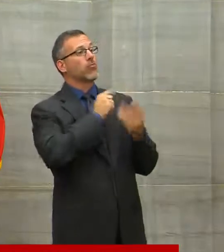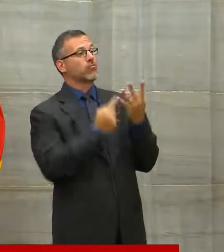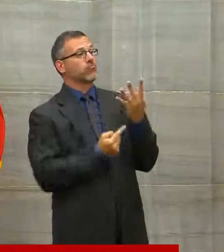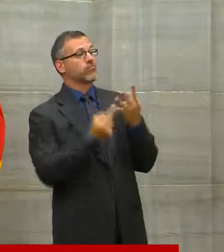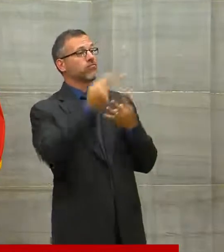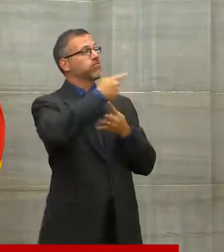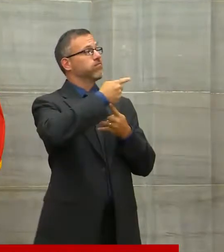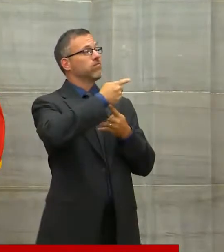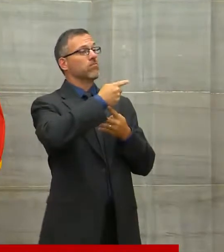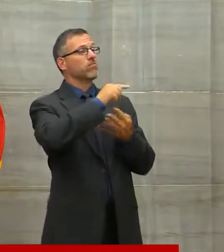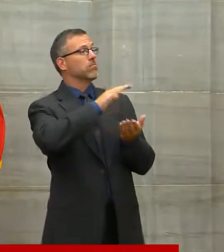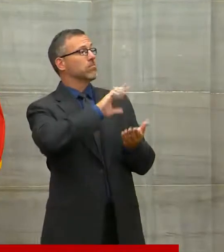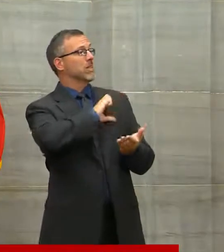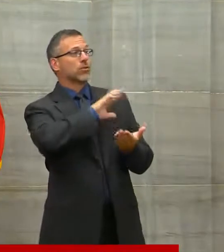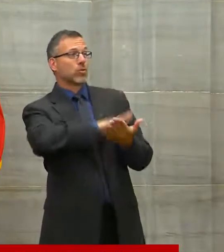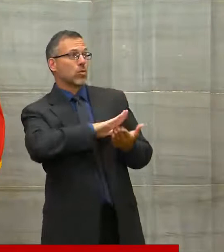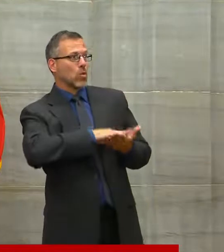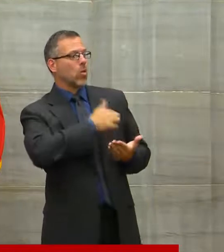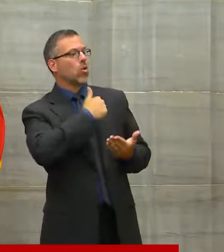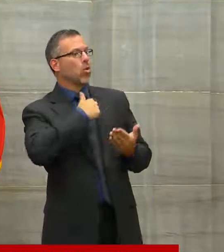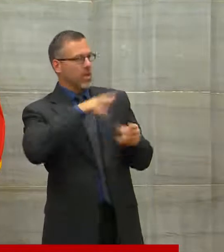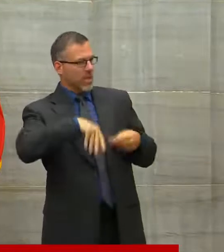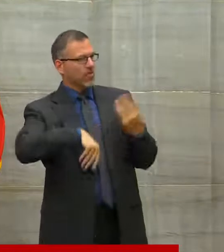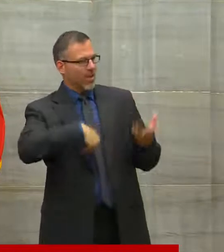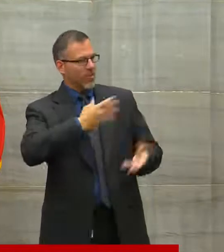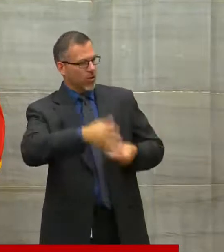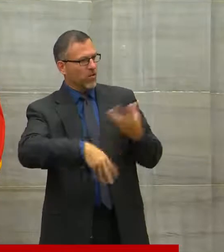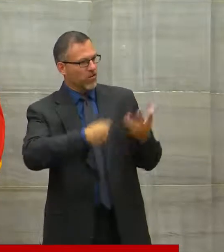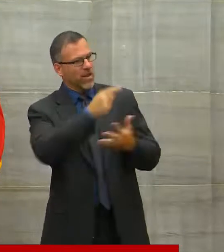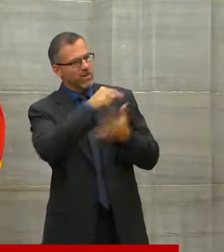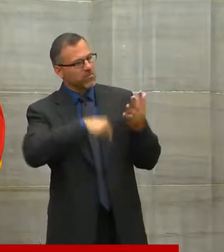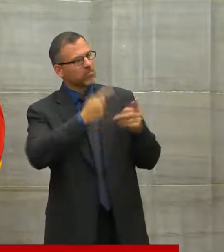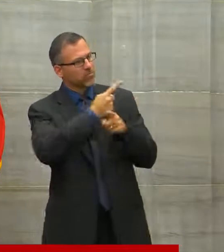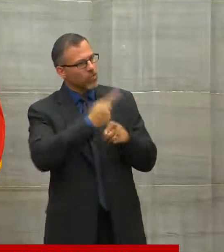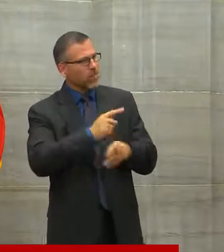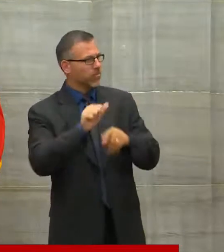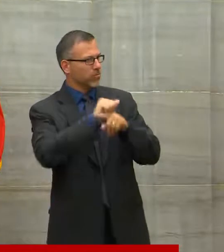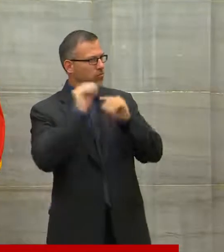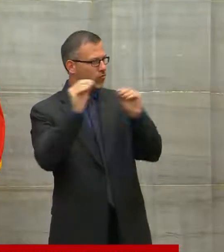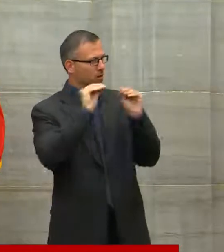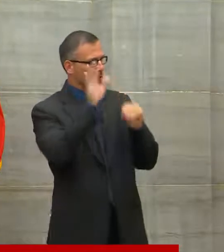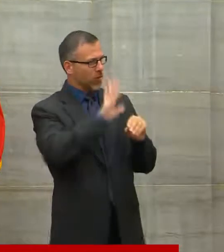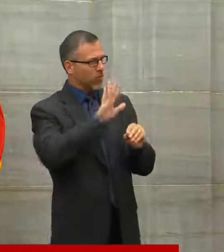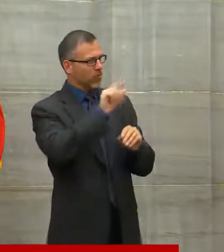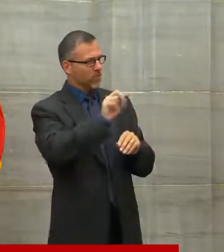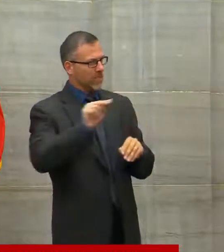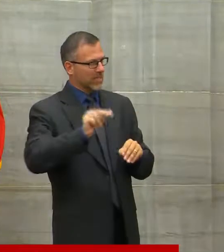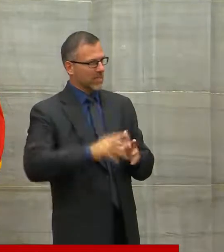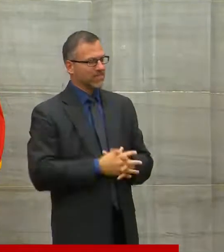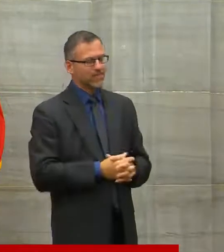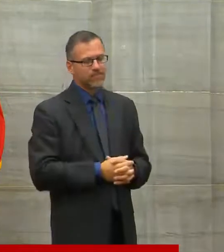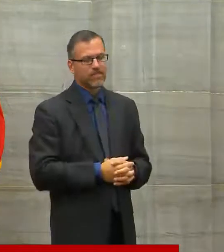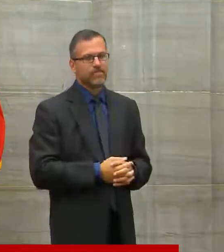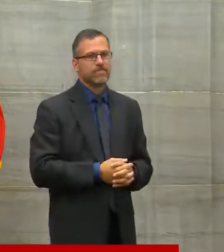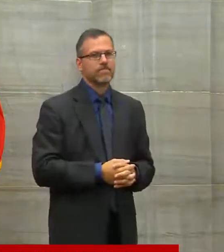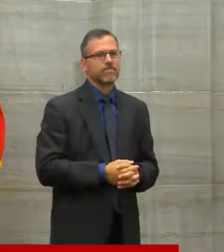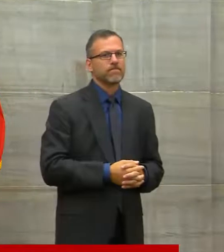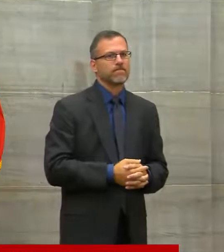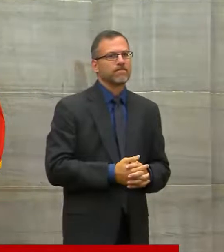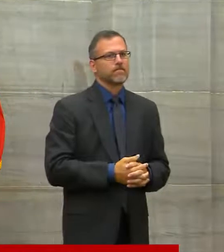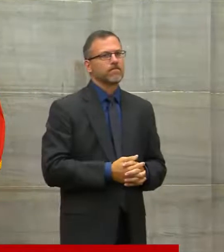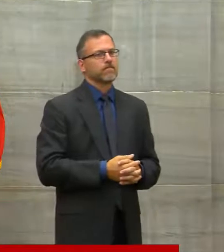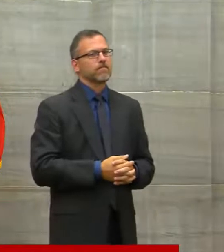as a post commission that we do those things for our agencies across the state of Tennessee. Any of